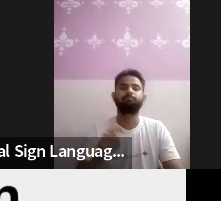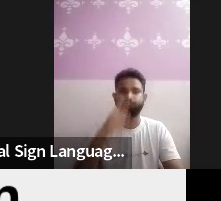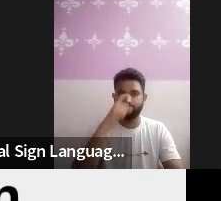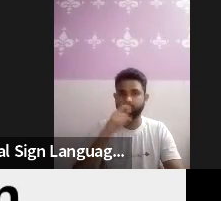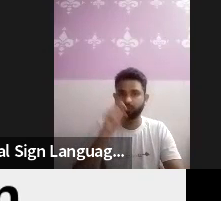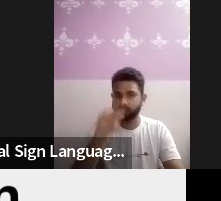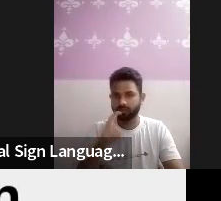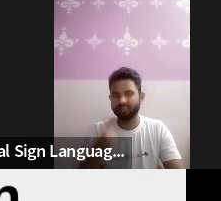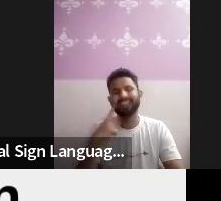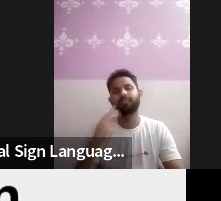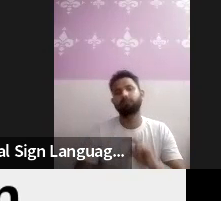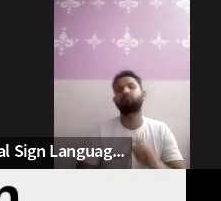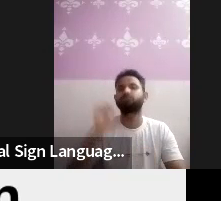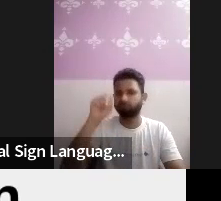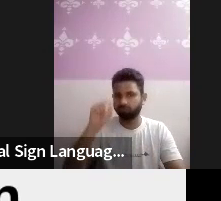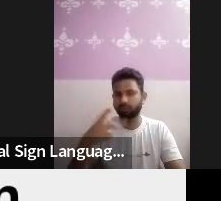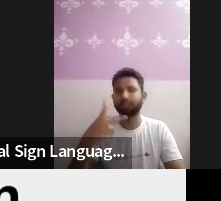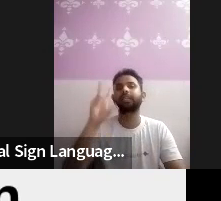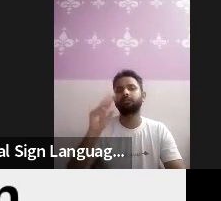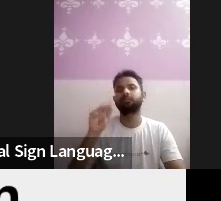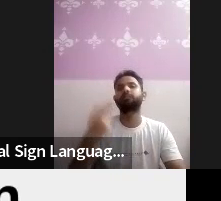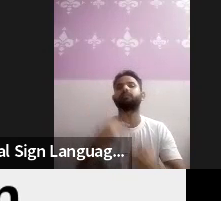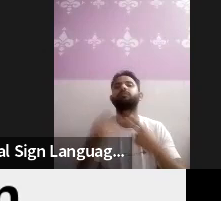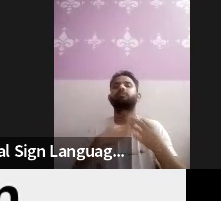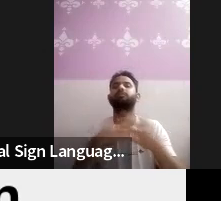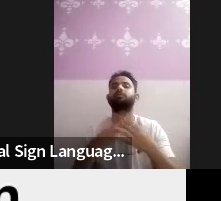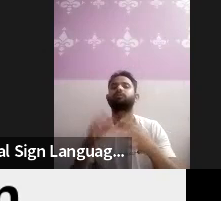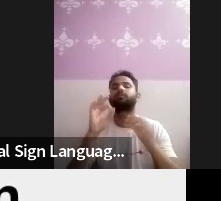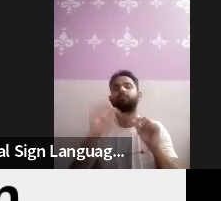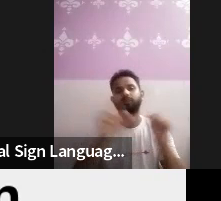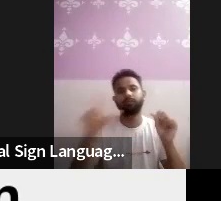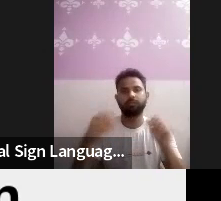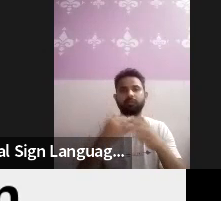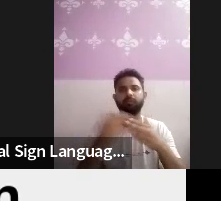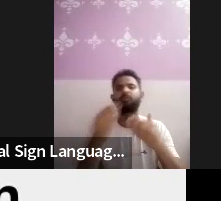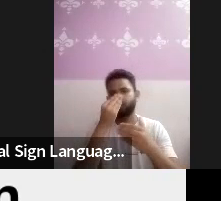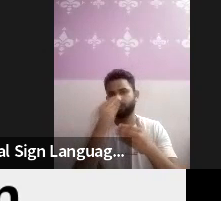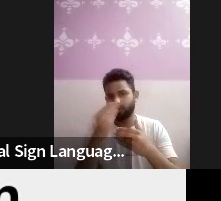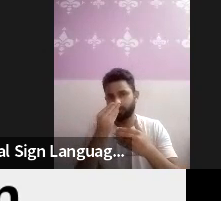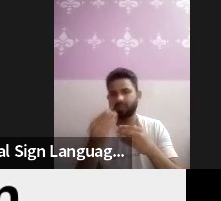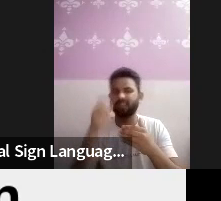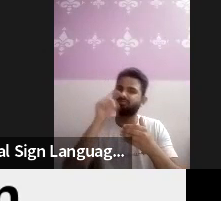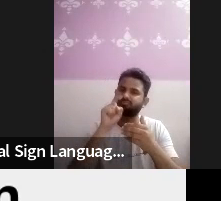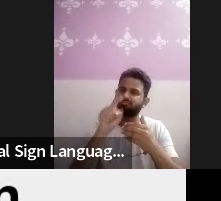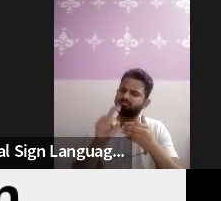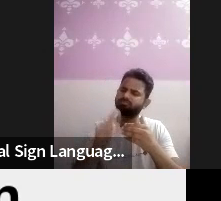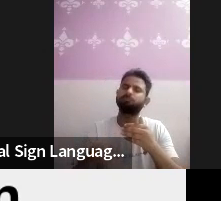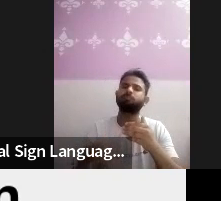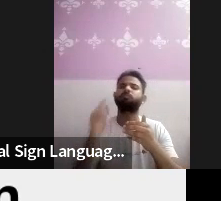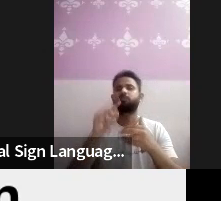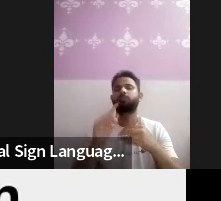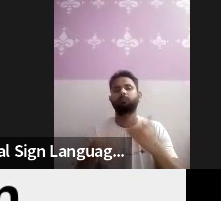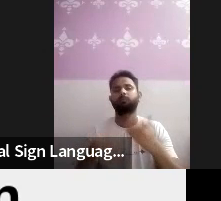Yes or no. So now the person doesn't have to write all this. They can just simply click on the three